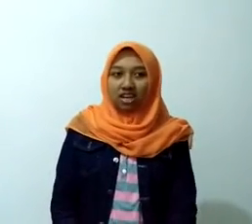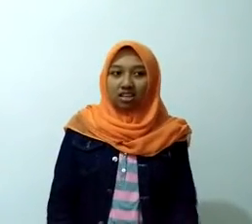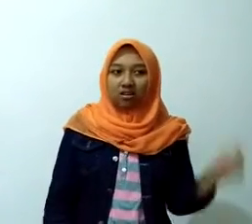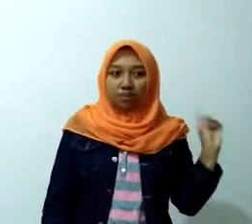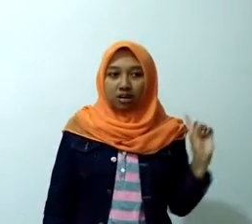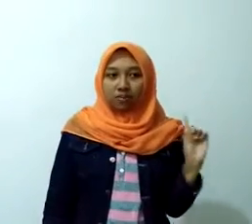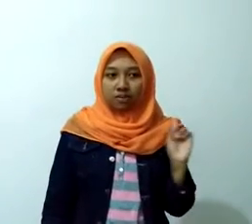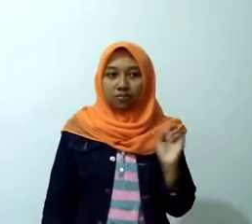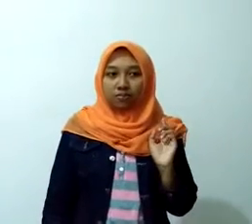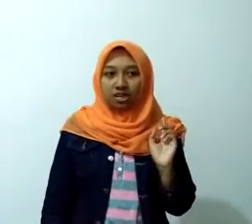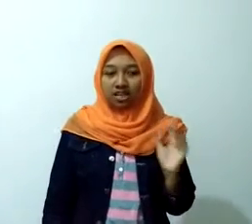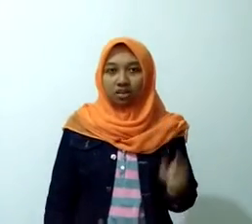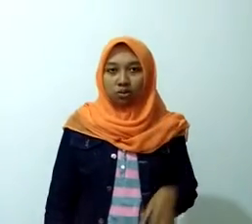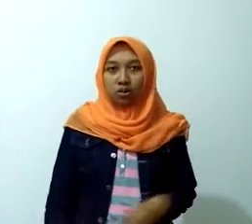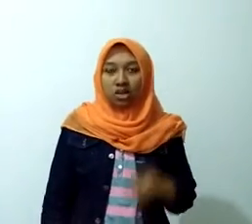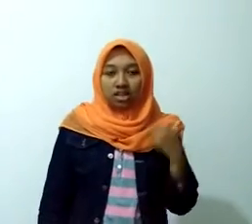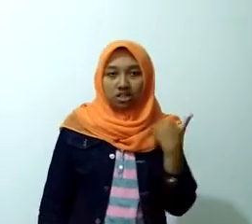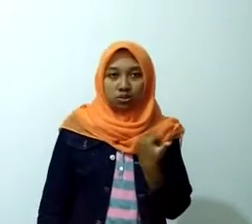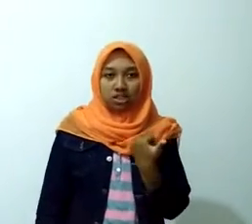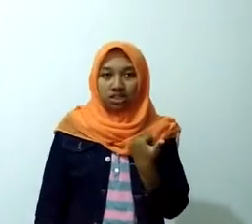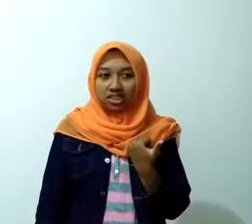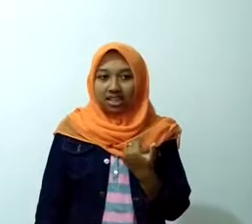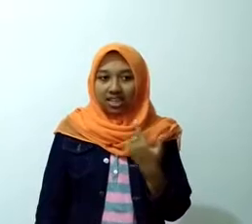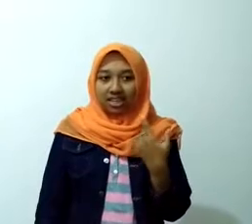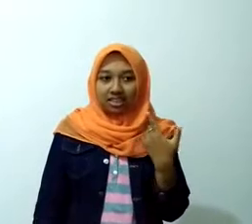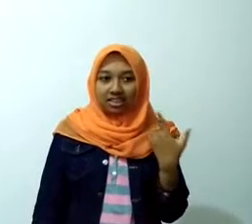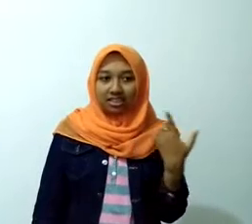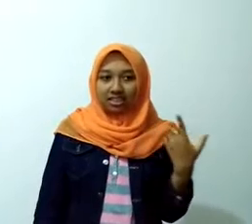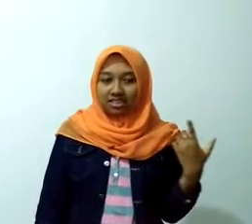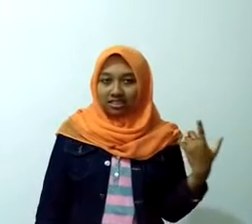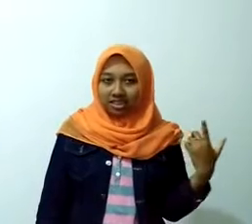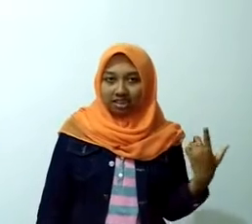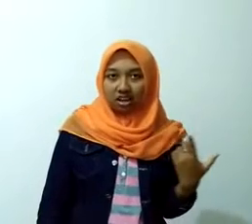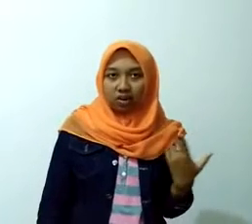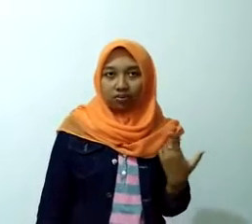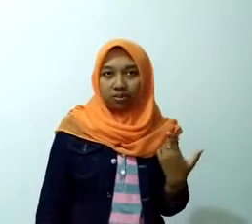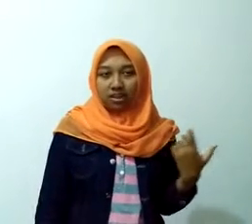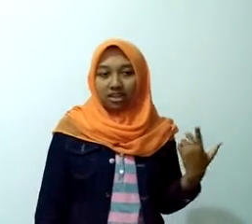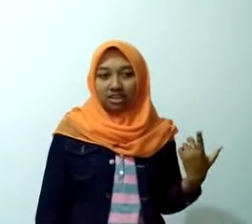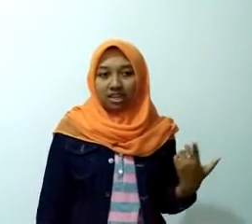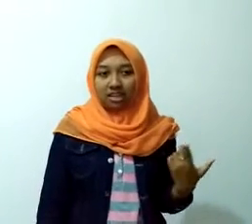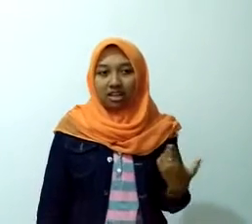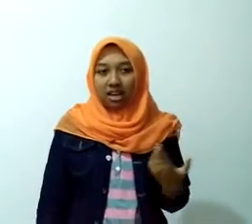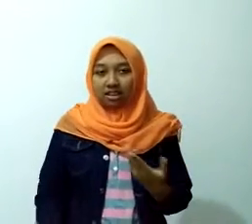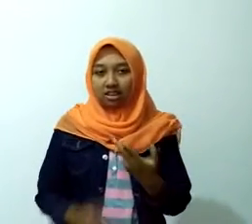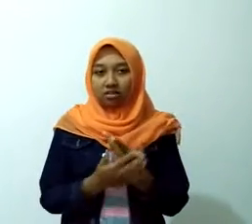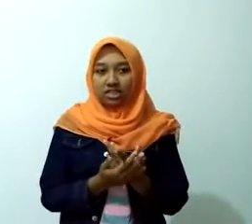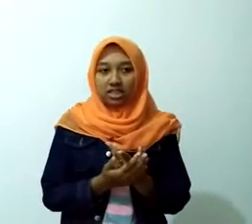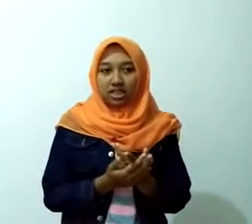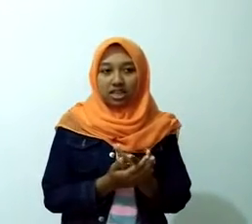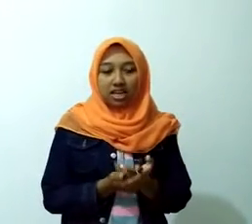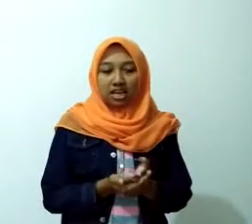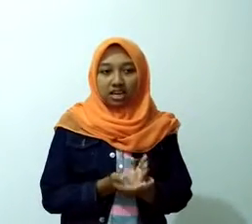into three. The problem related to the student, the technique of learning, and the